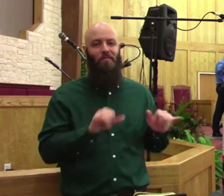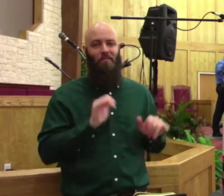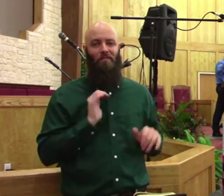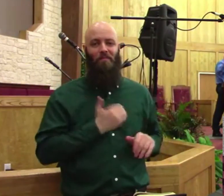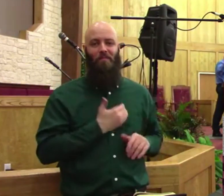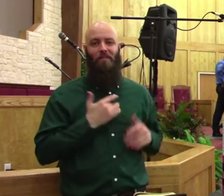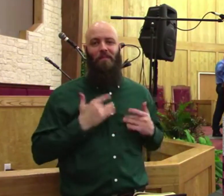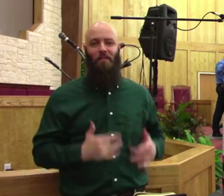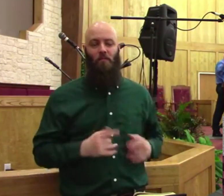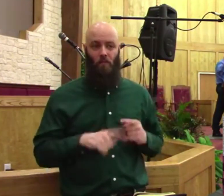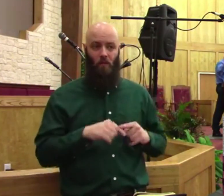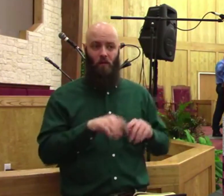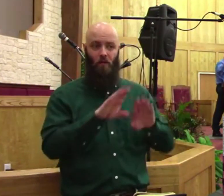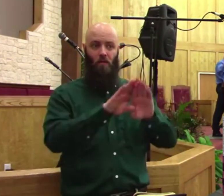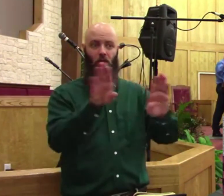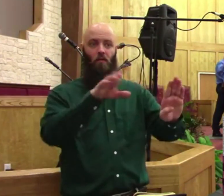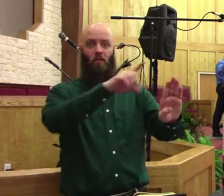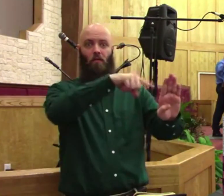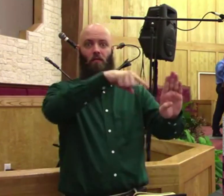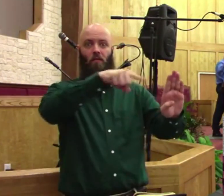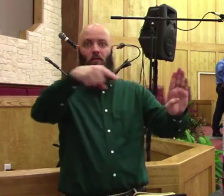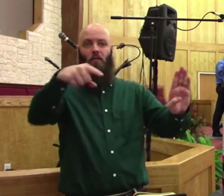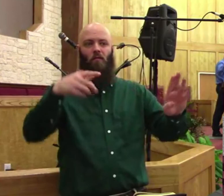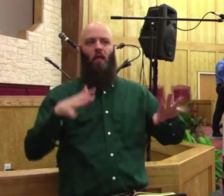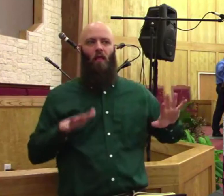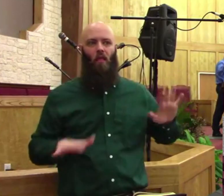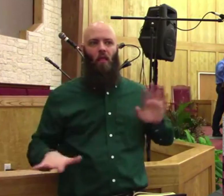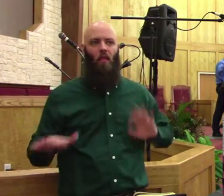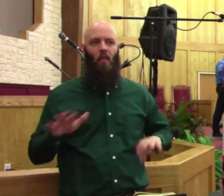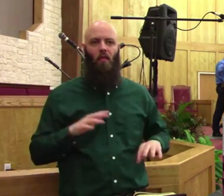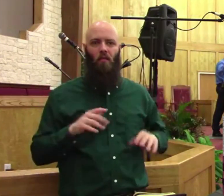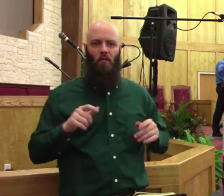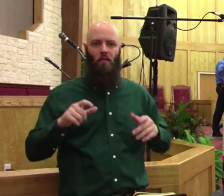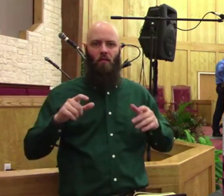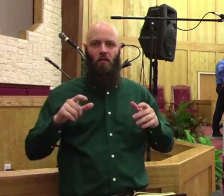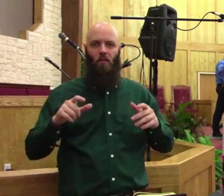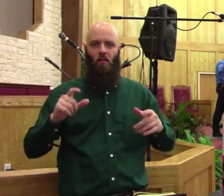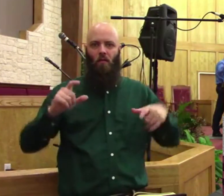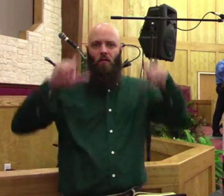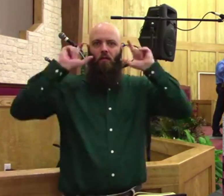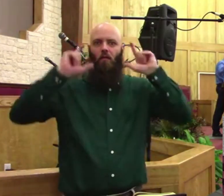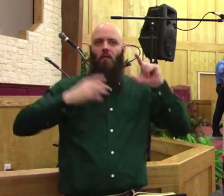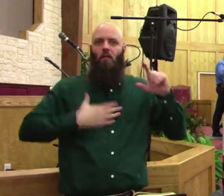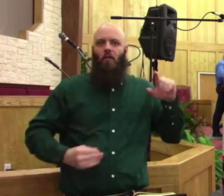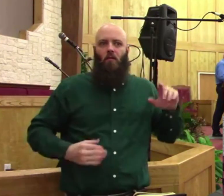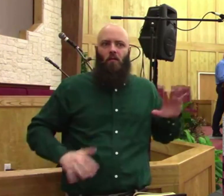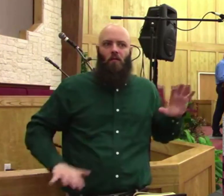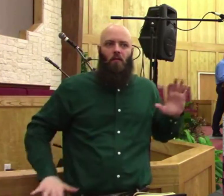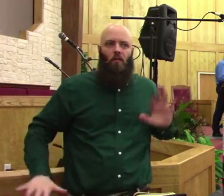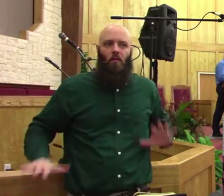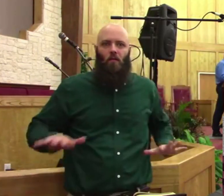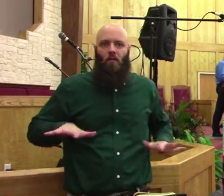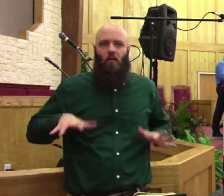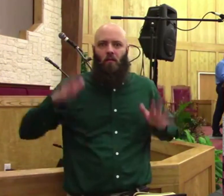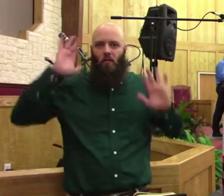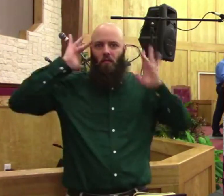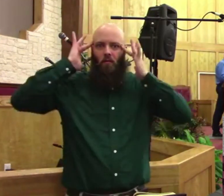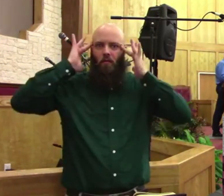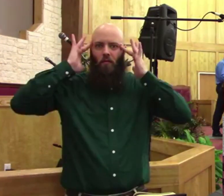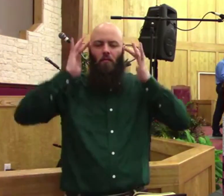wall, and all the blood drains out, and panic sets in, where are you going to